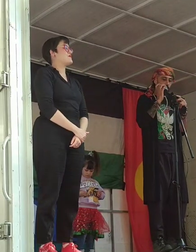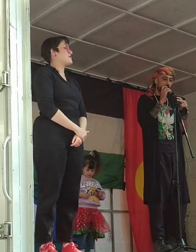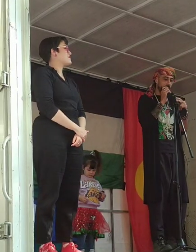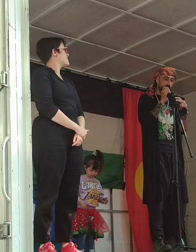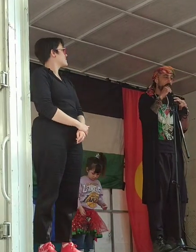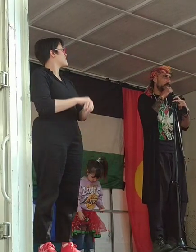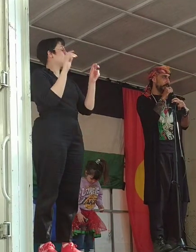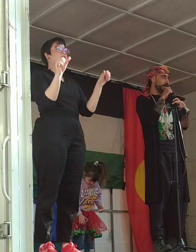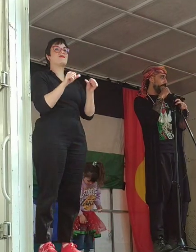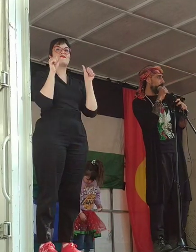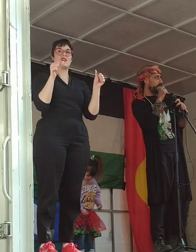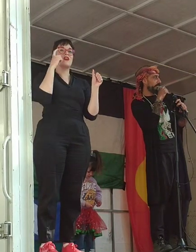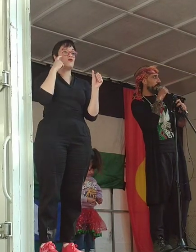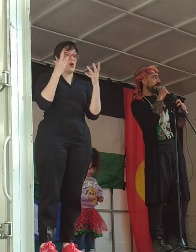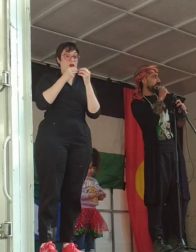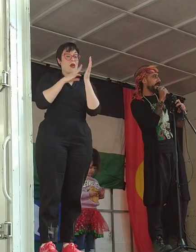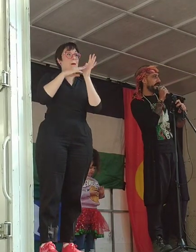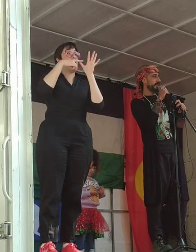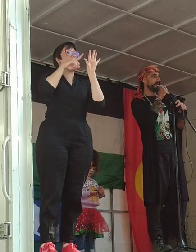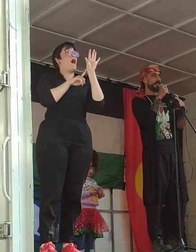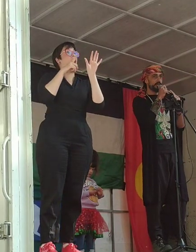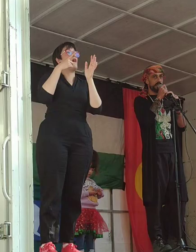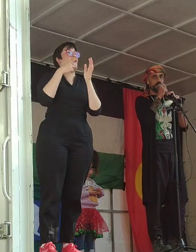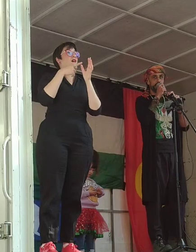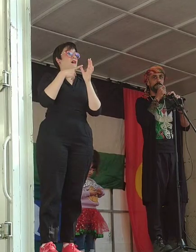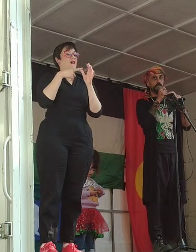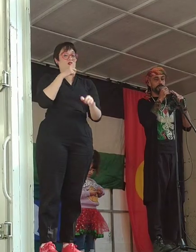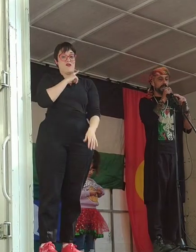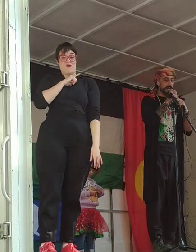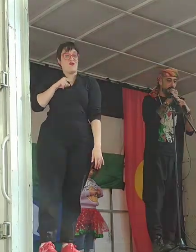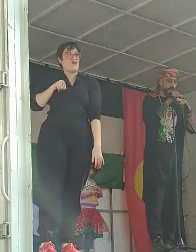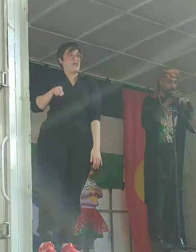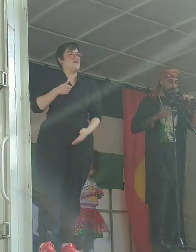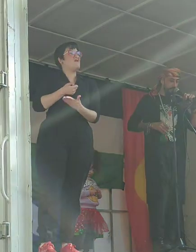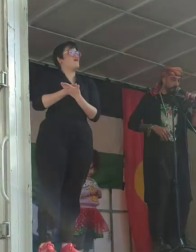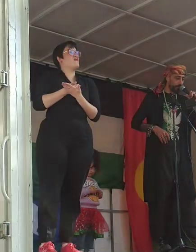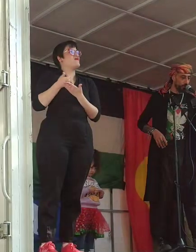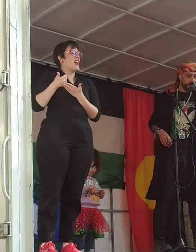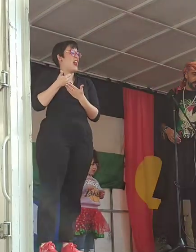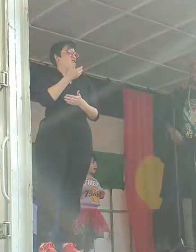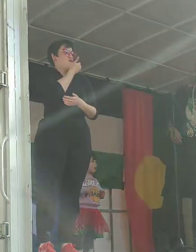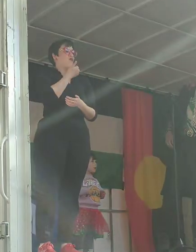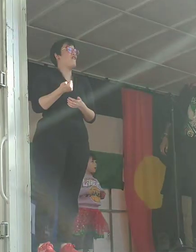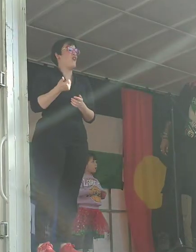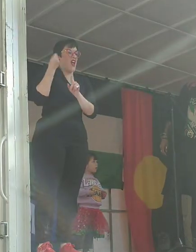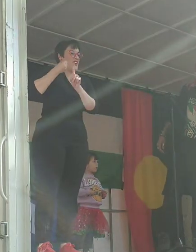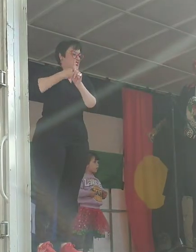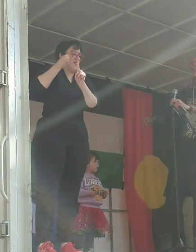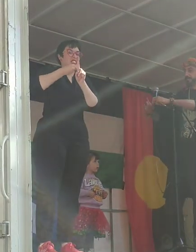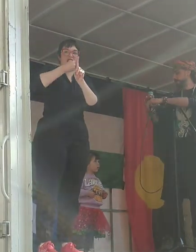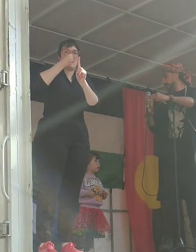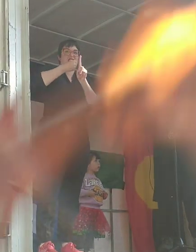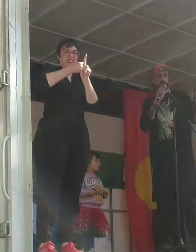Okay, let's try with Maya. We did try with her before, but we're going to try again. She's one of our regular beautiful